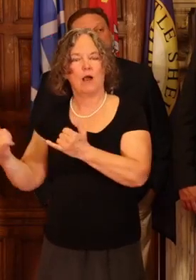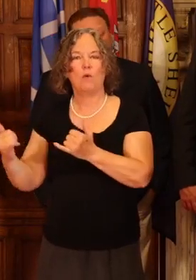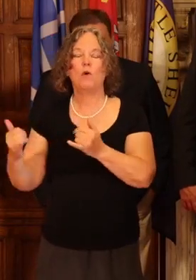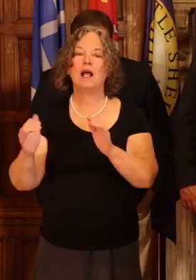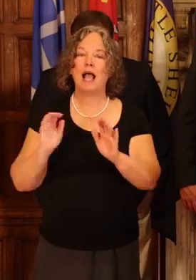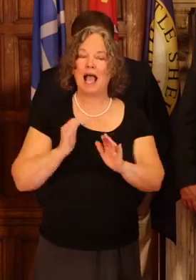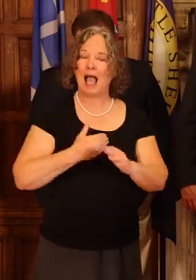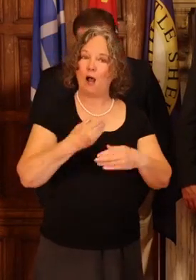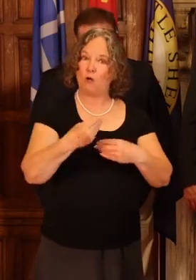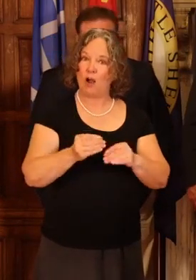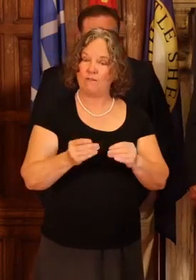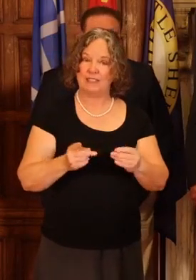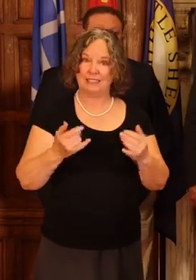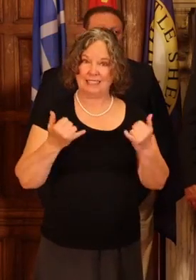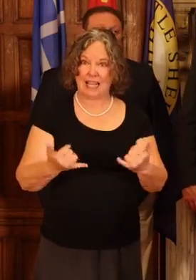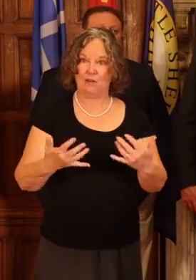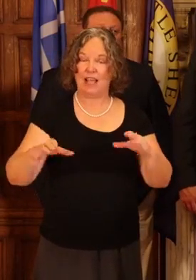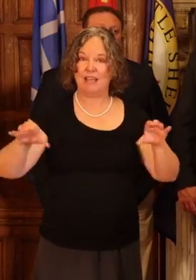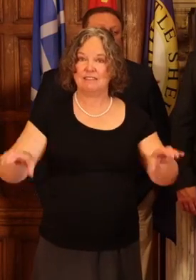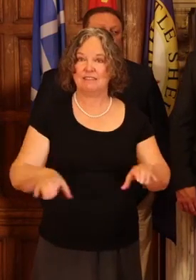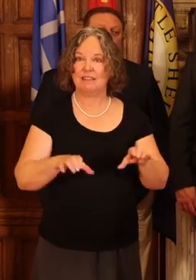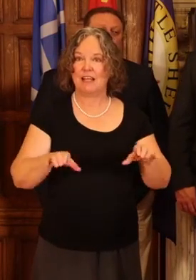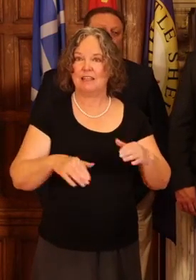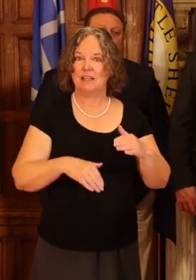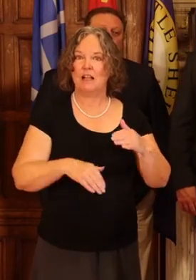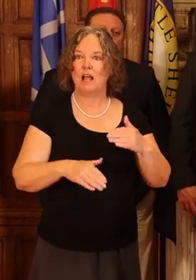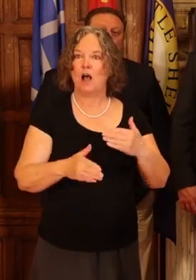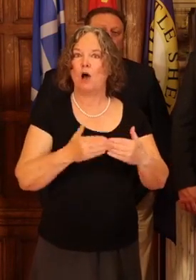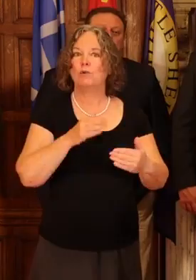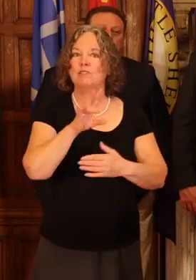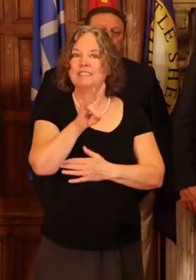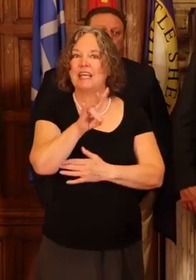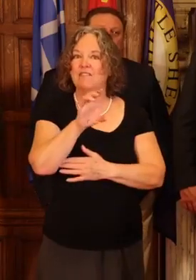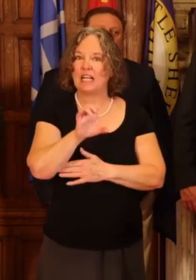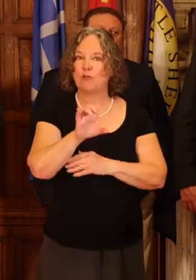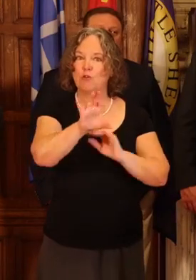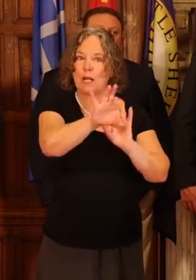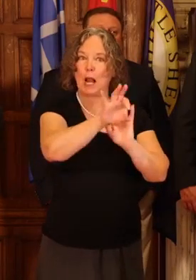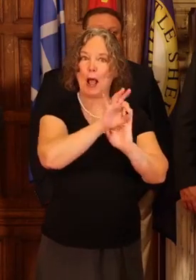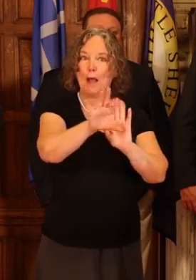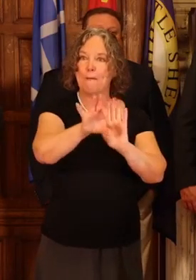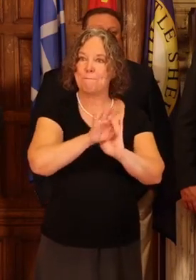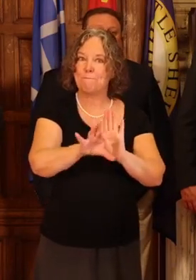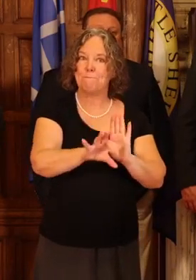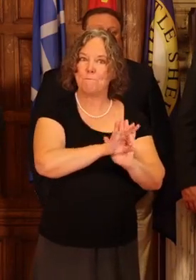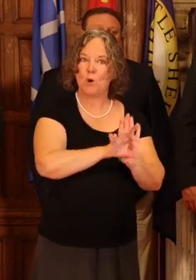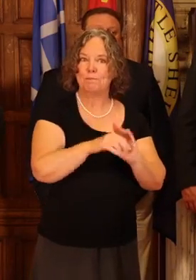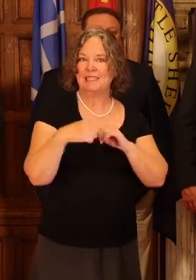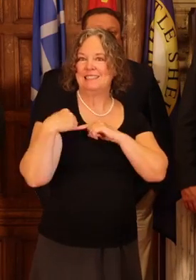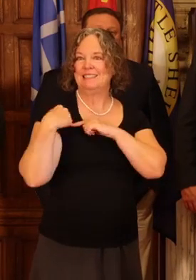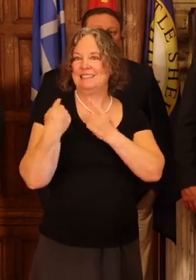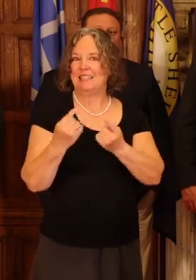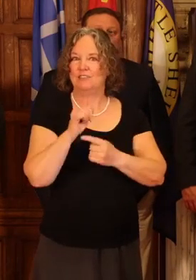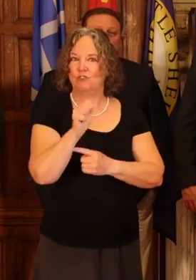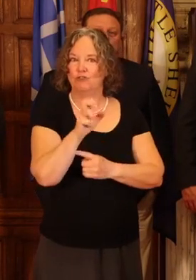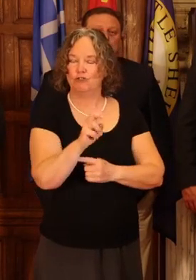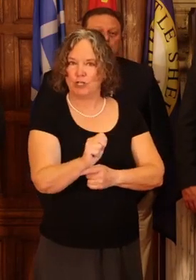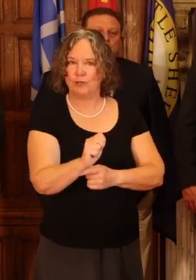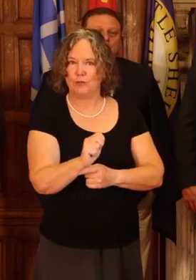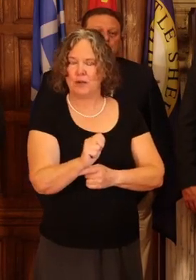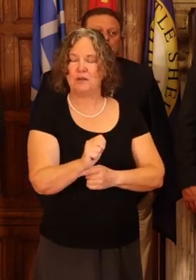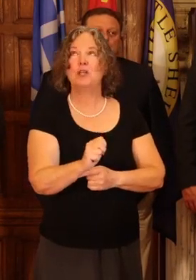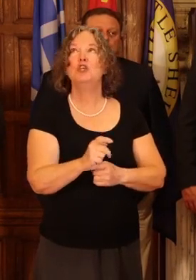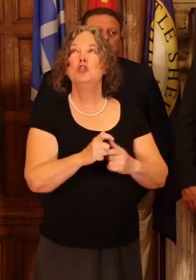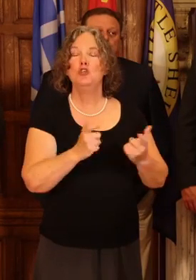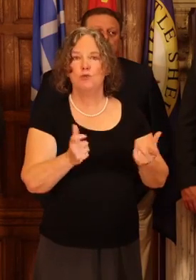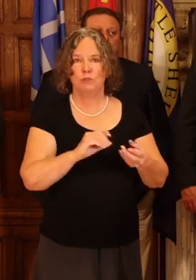our office has done now close to 700 appointments since January. It's a massive number, and yet